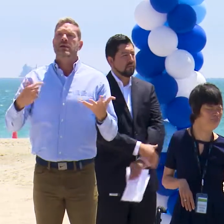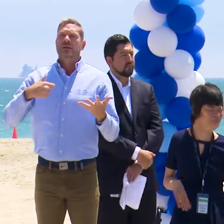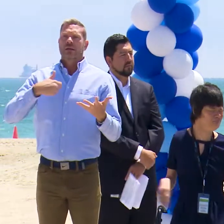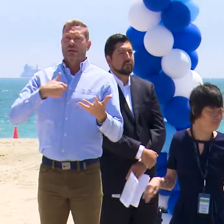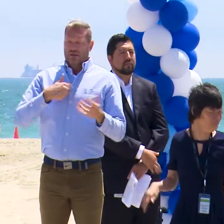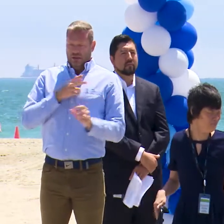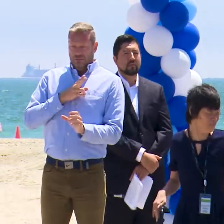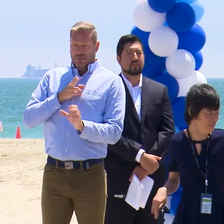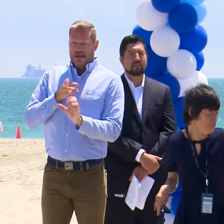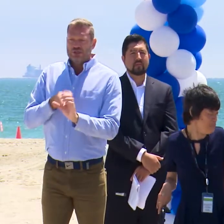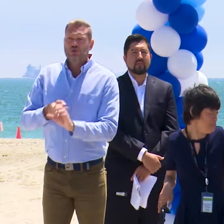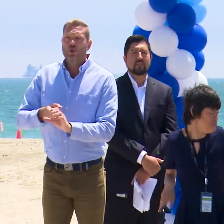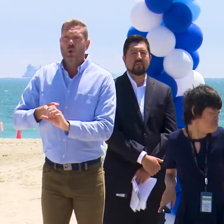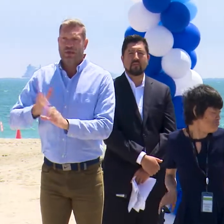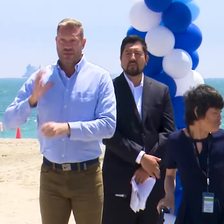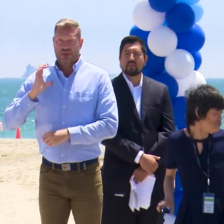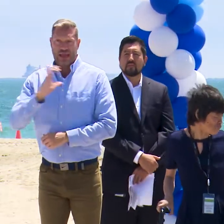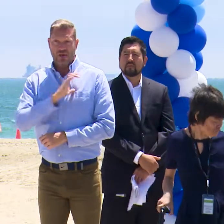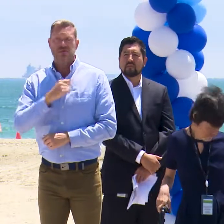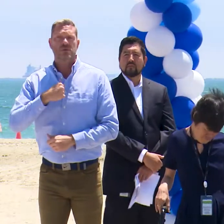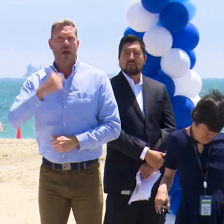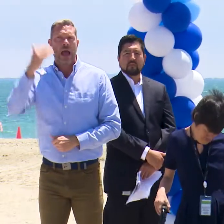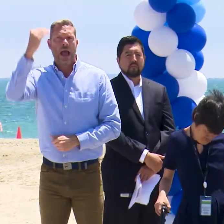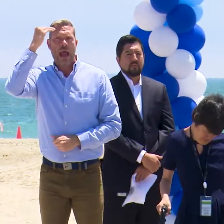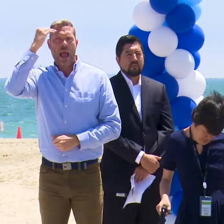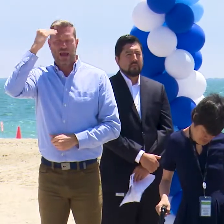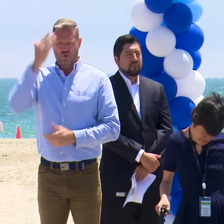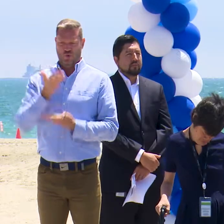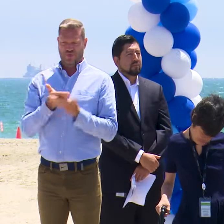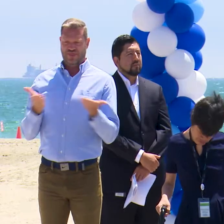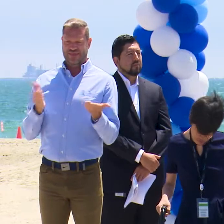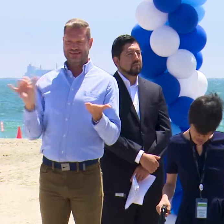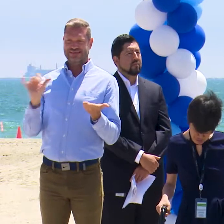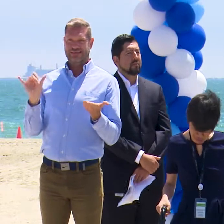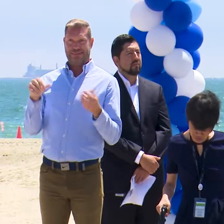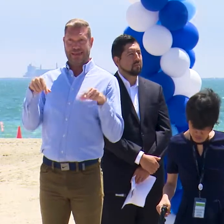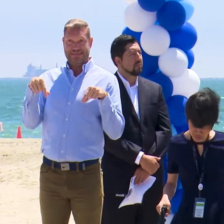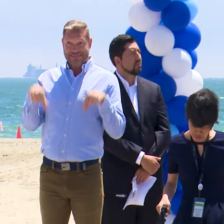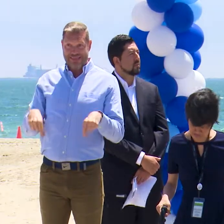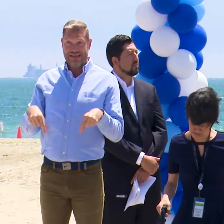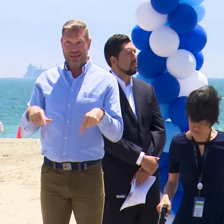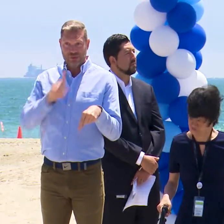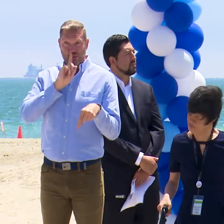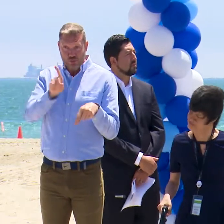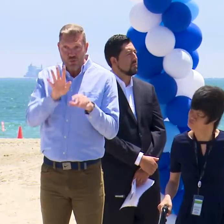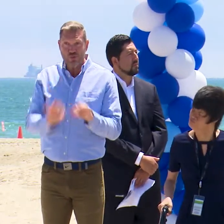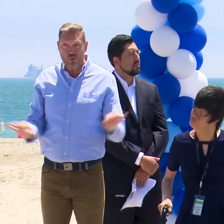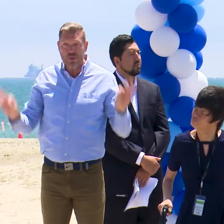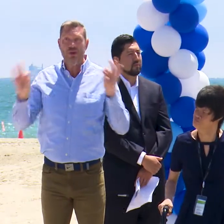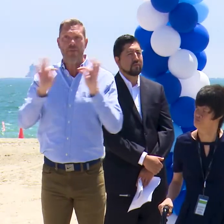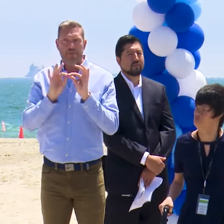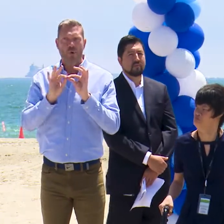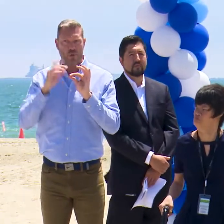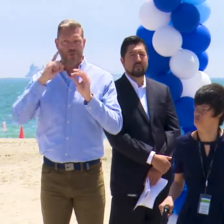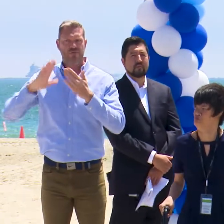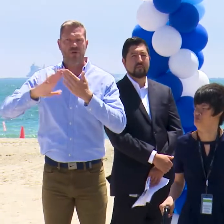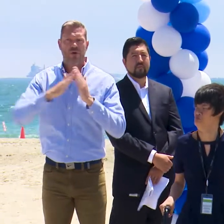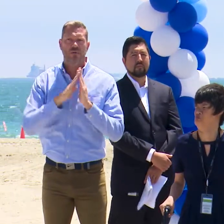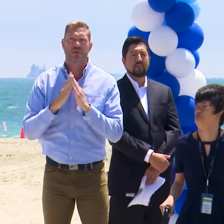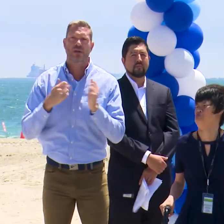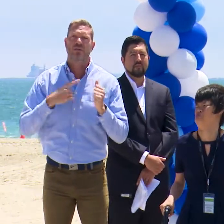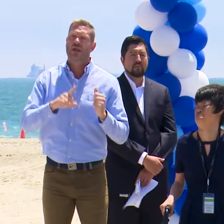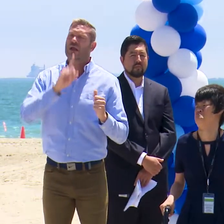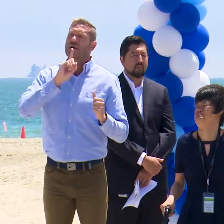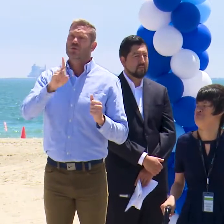Joining the council, I knew that things like this were going to be important to our community. So I am just so